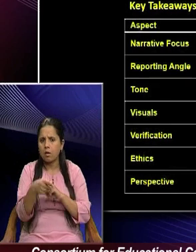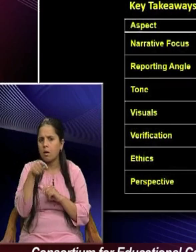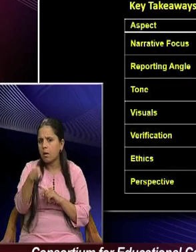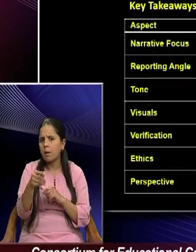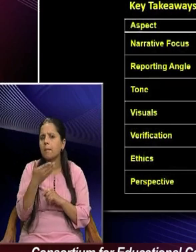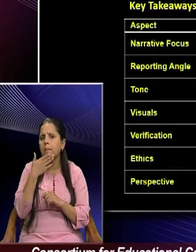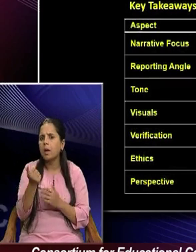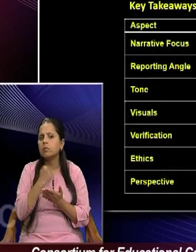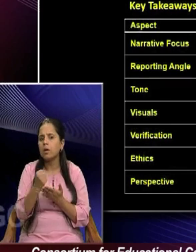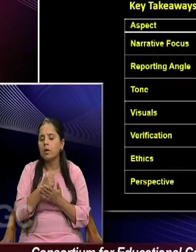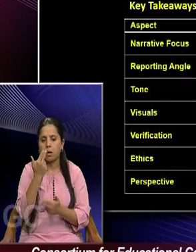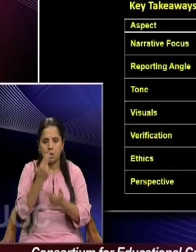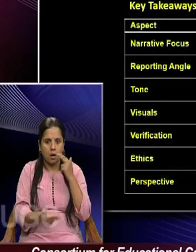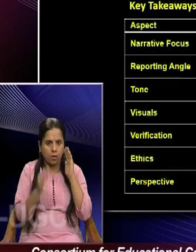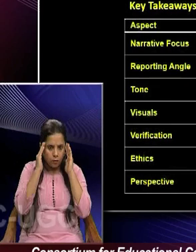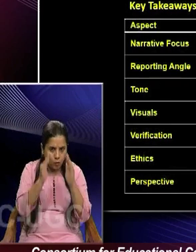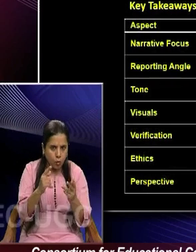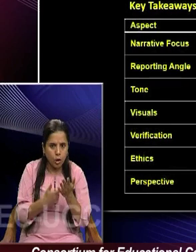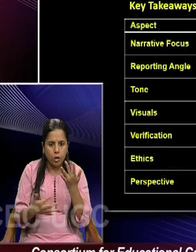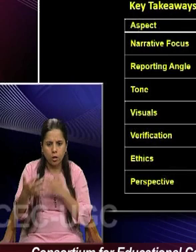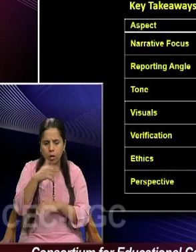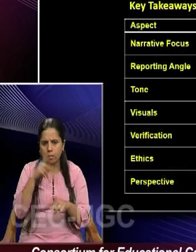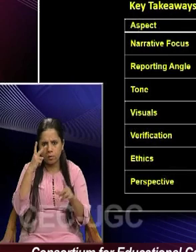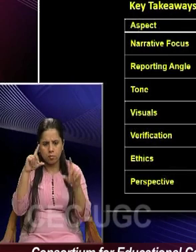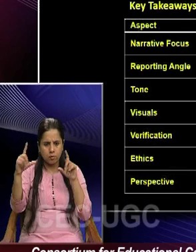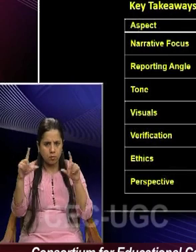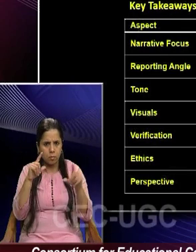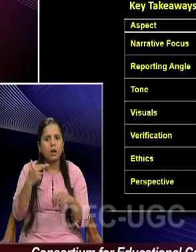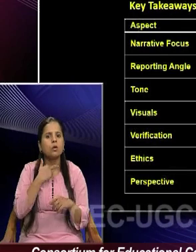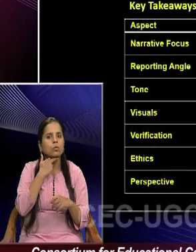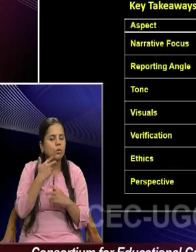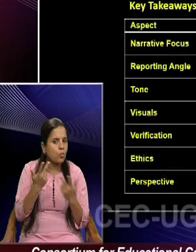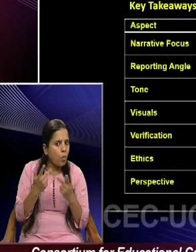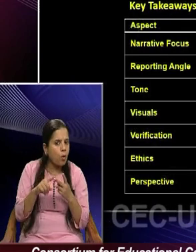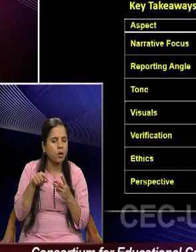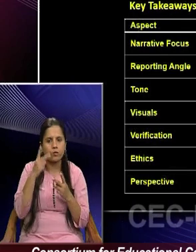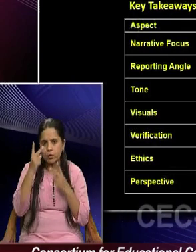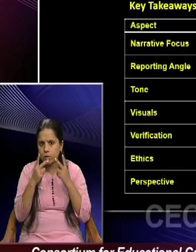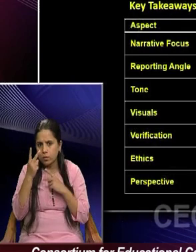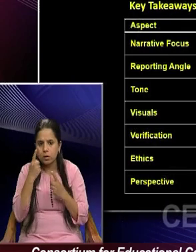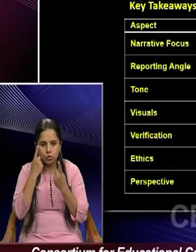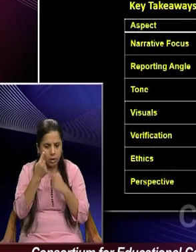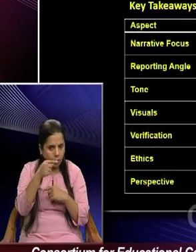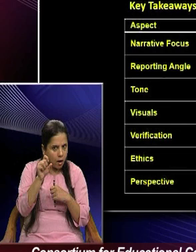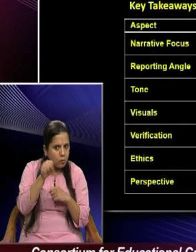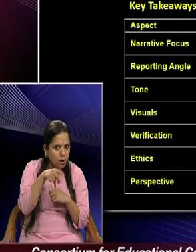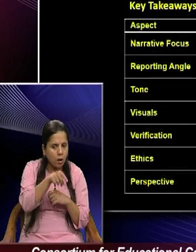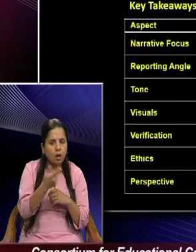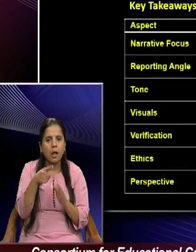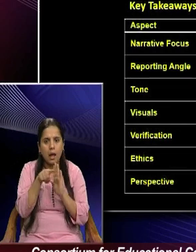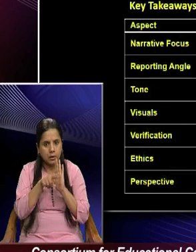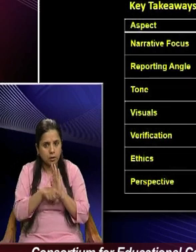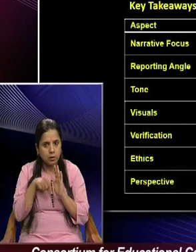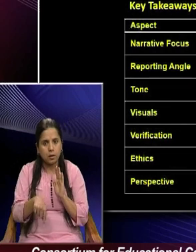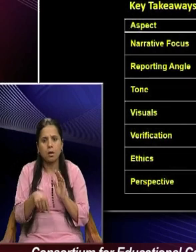aspect? Narrative focus, reporting angle, tone, visuals, verification, ethics,